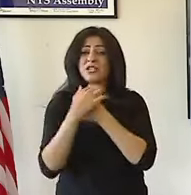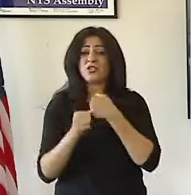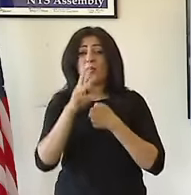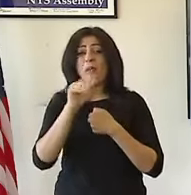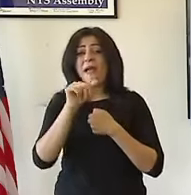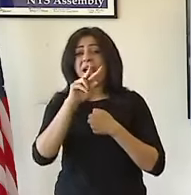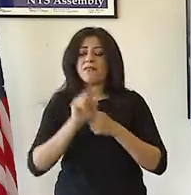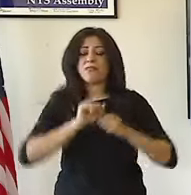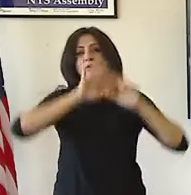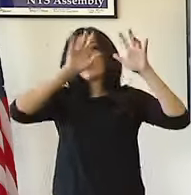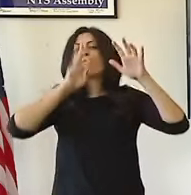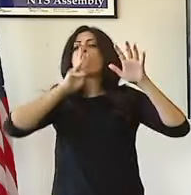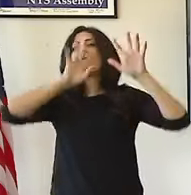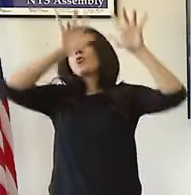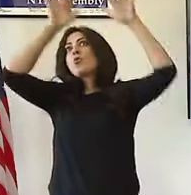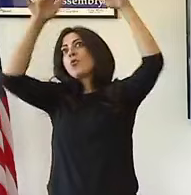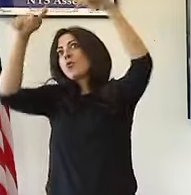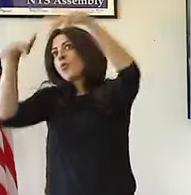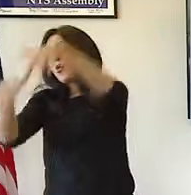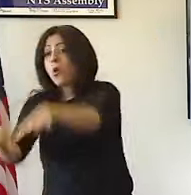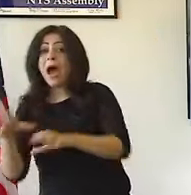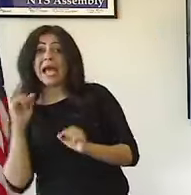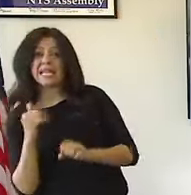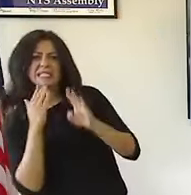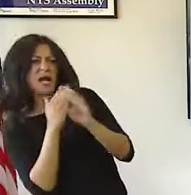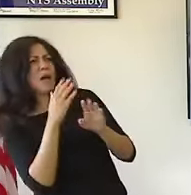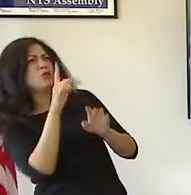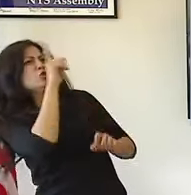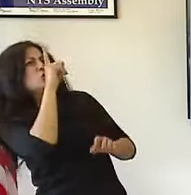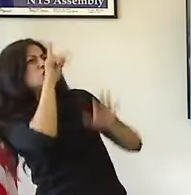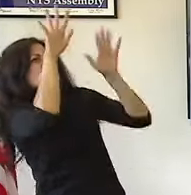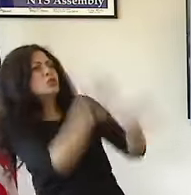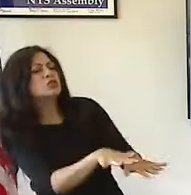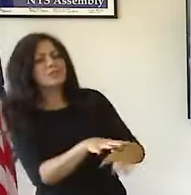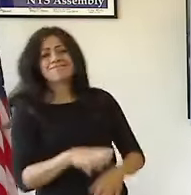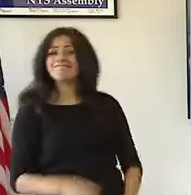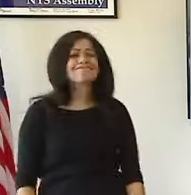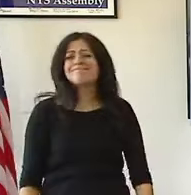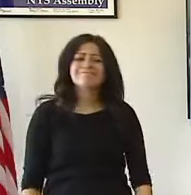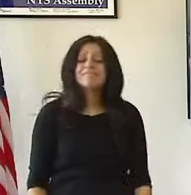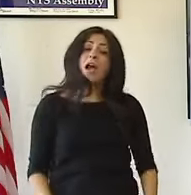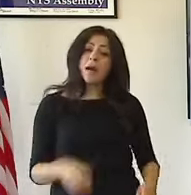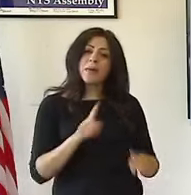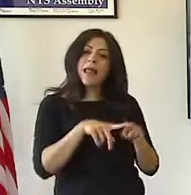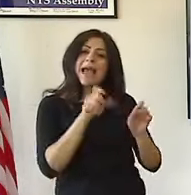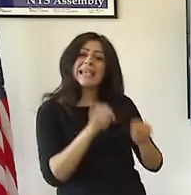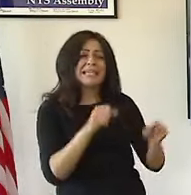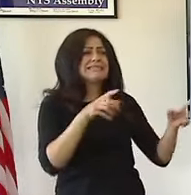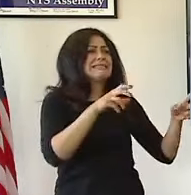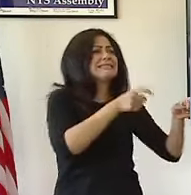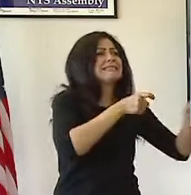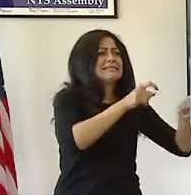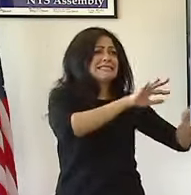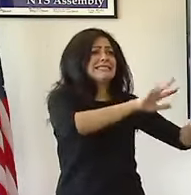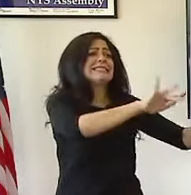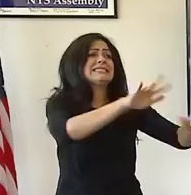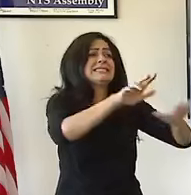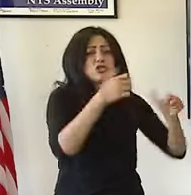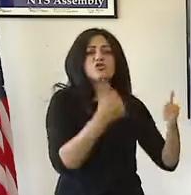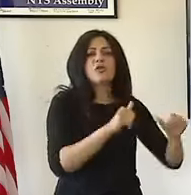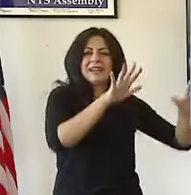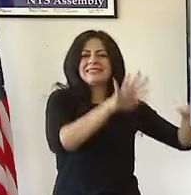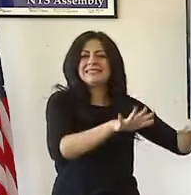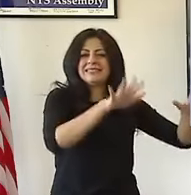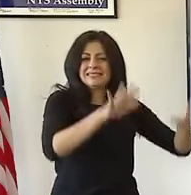we're not going to stop it. But if you have the choice to organize an event, if you want to coordinate an event, that is not yet